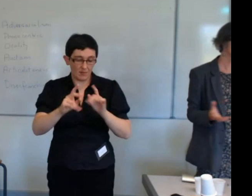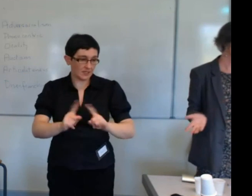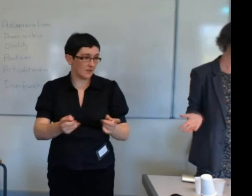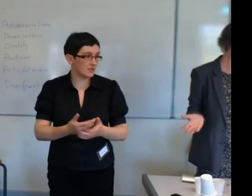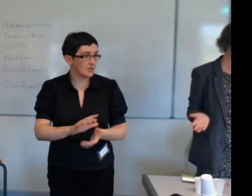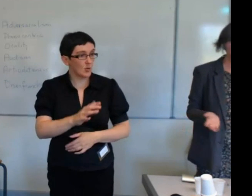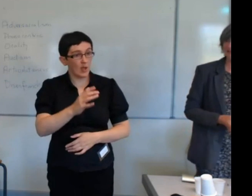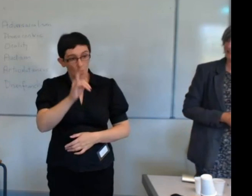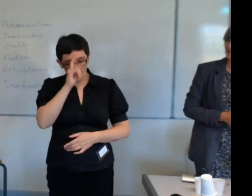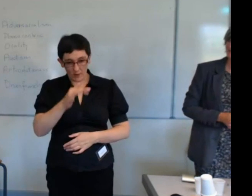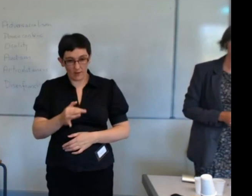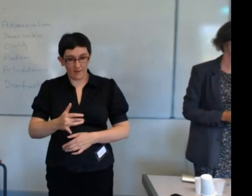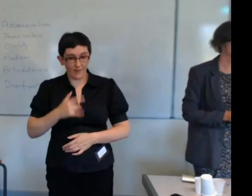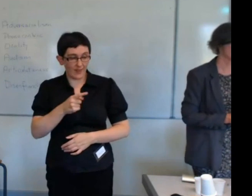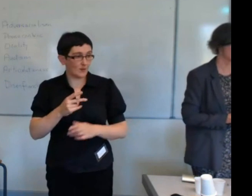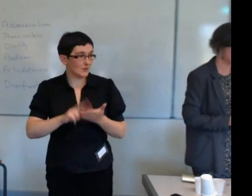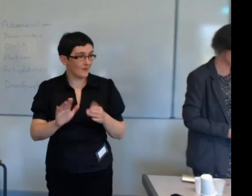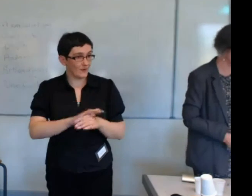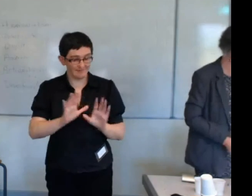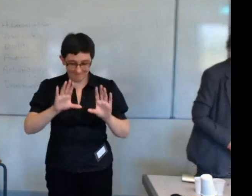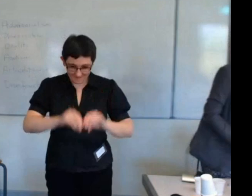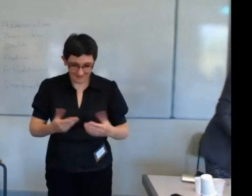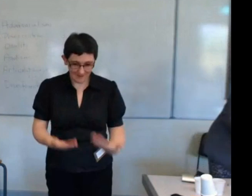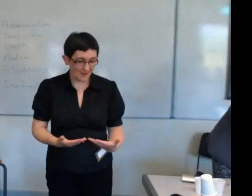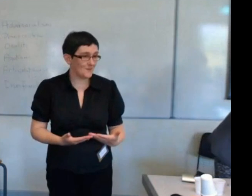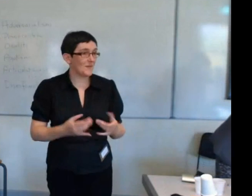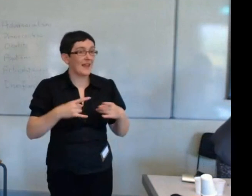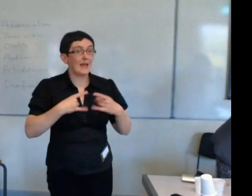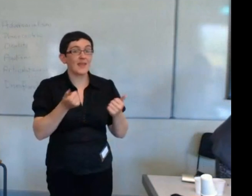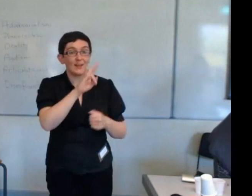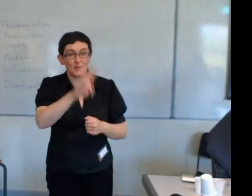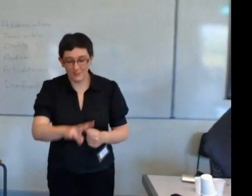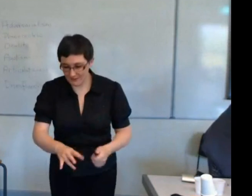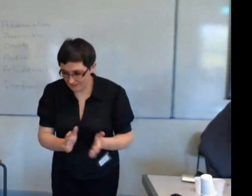found that useful. That's all I have to say for the moment, and I'm happy to take any questions.